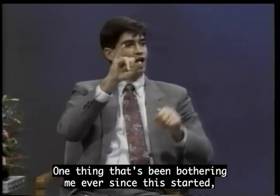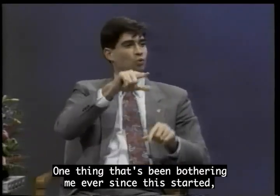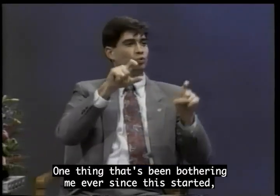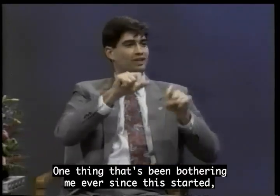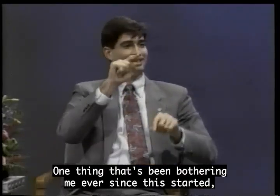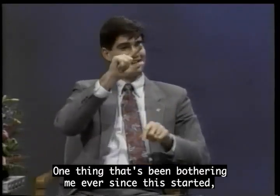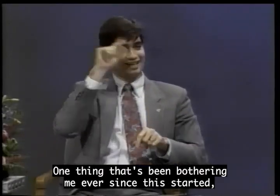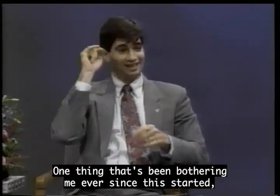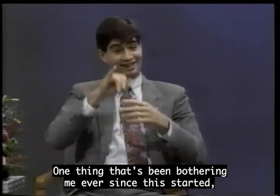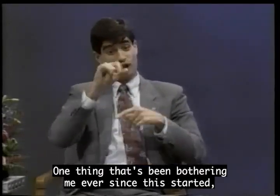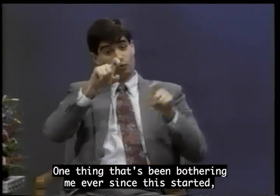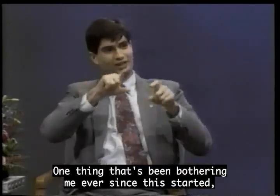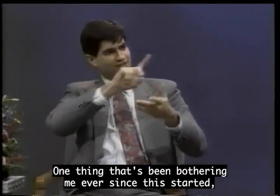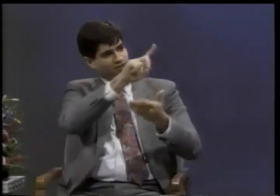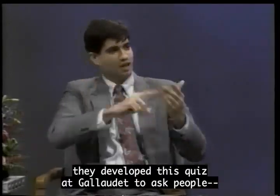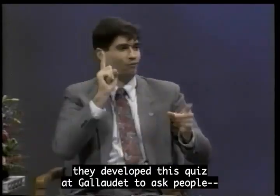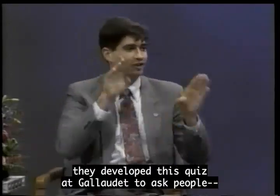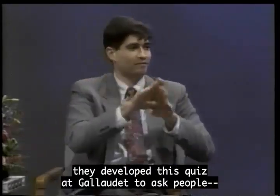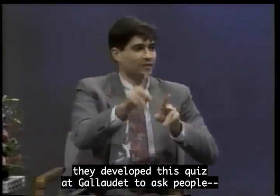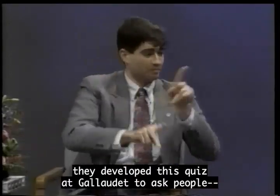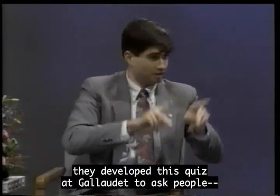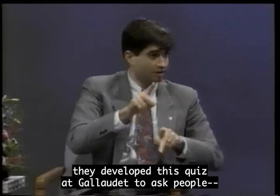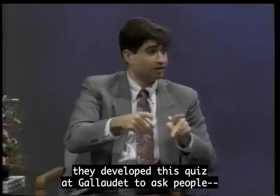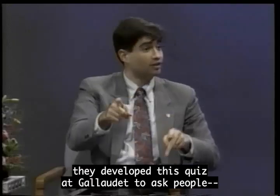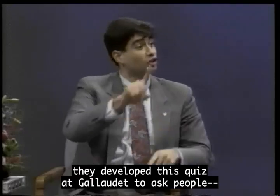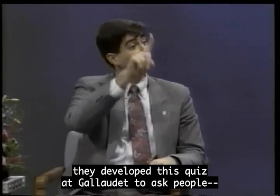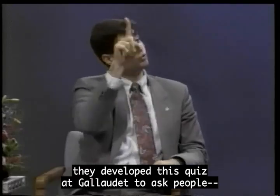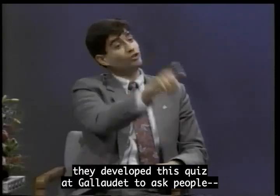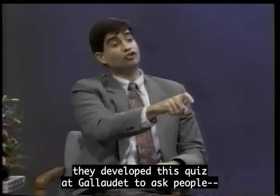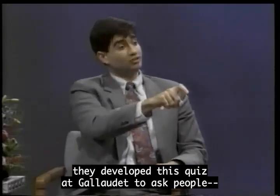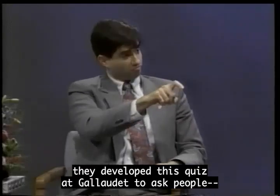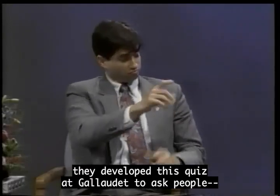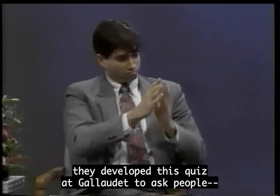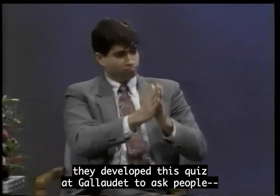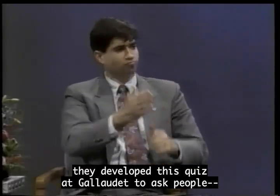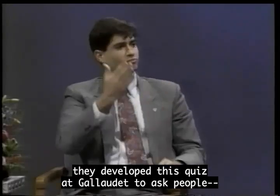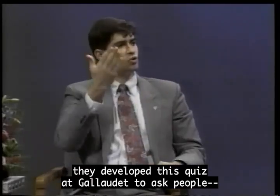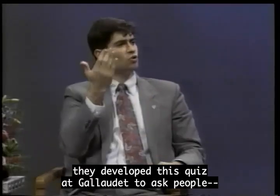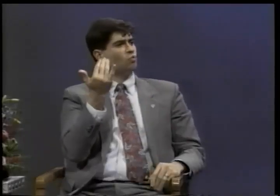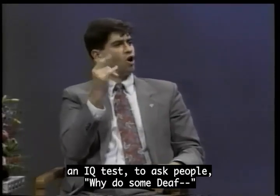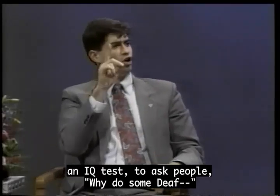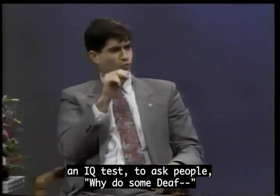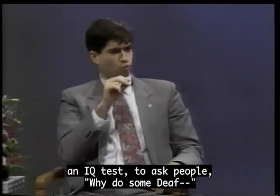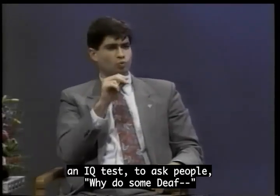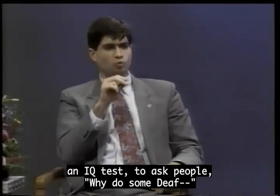this started, they developed this quiz at Gallaudet to ask people, an IQ test, to ask people,